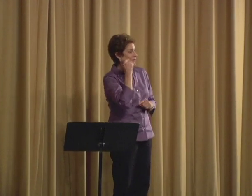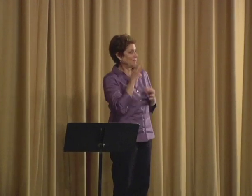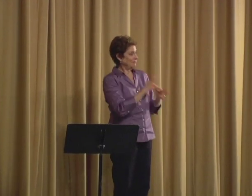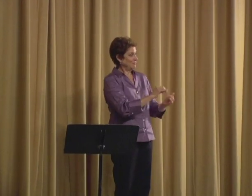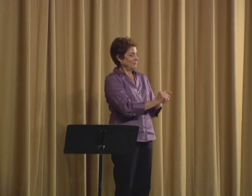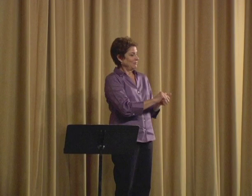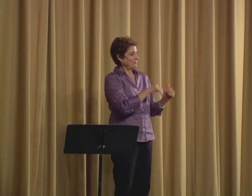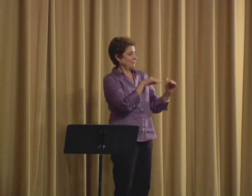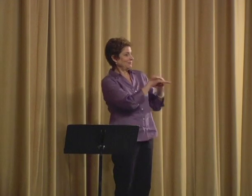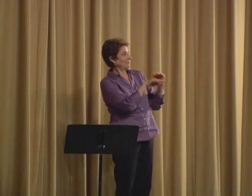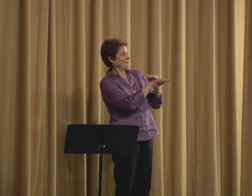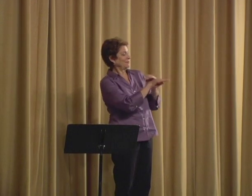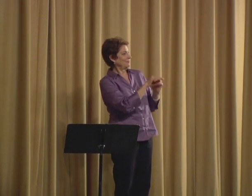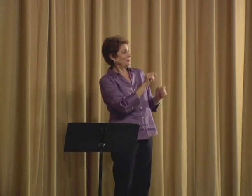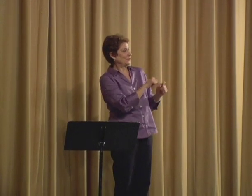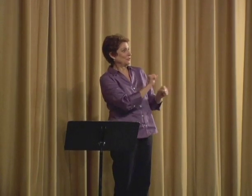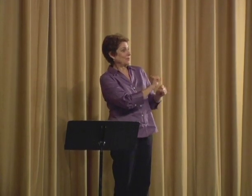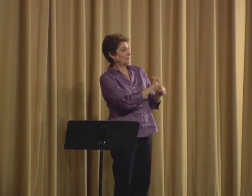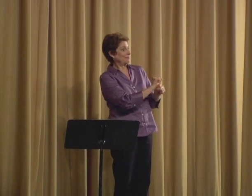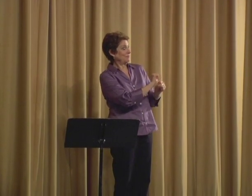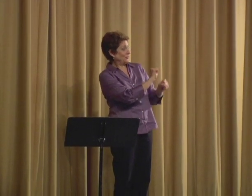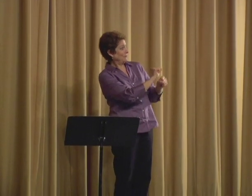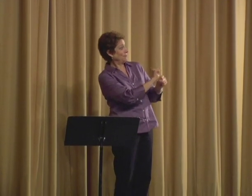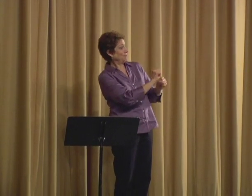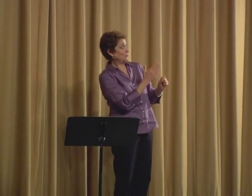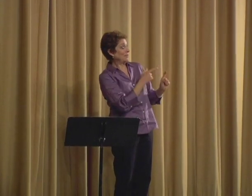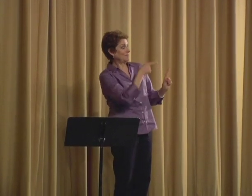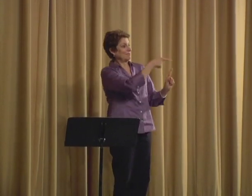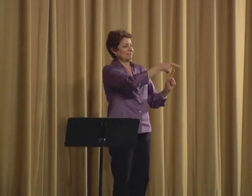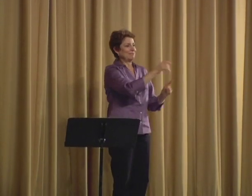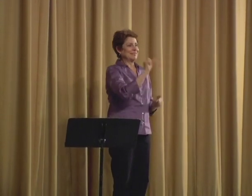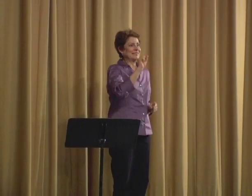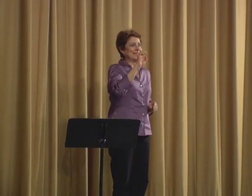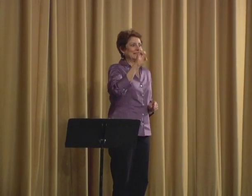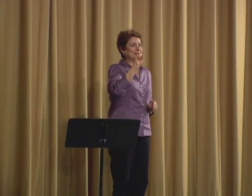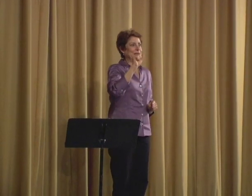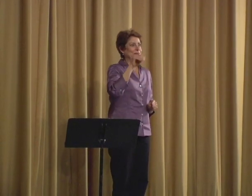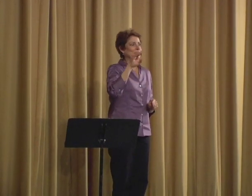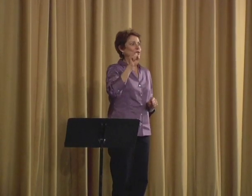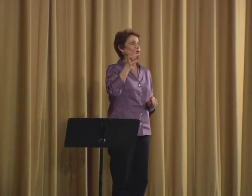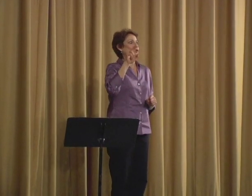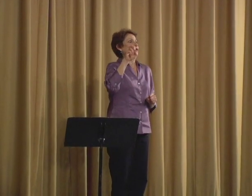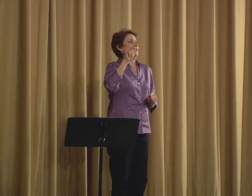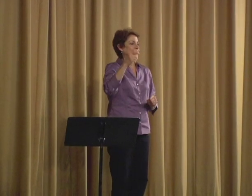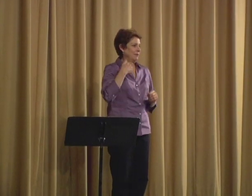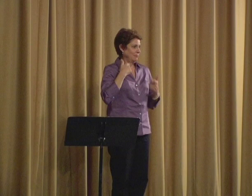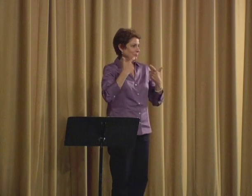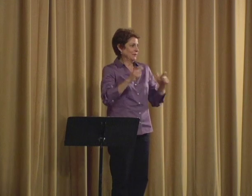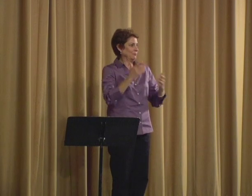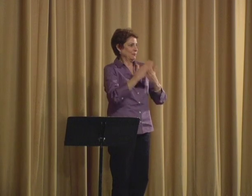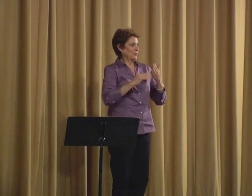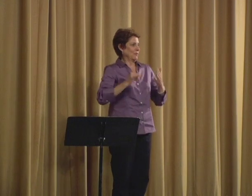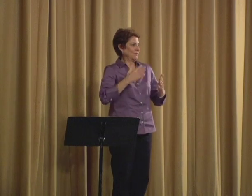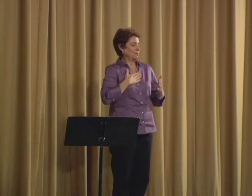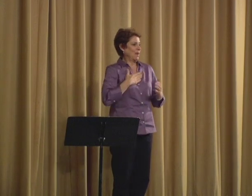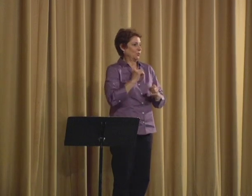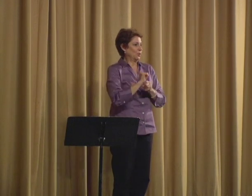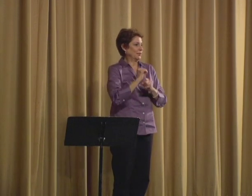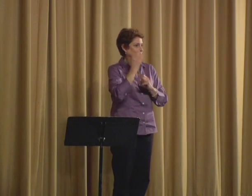My positive experiences with access in terms of employment. Well, yes, Sesame Street is a